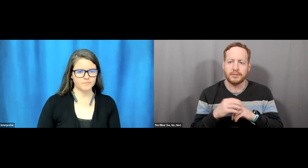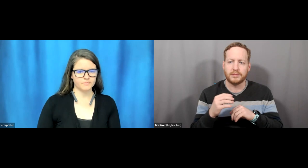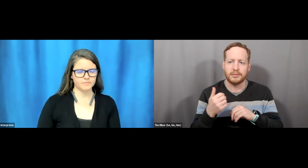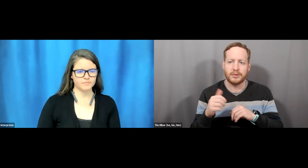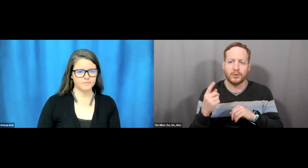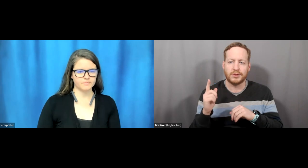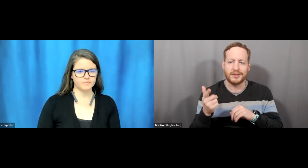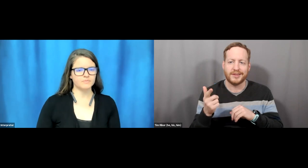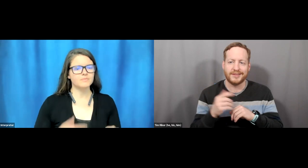Caroline Obrecht, I second it.